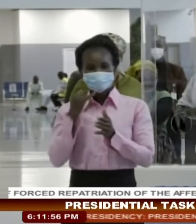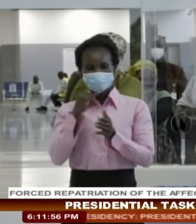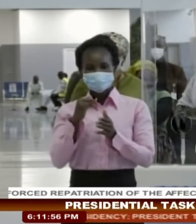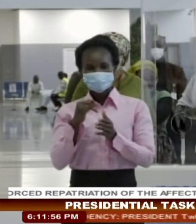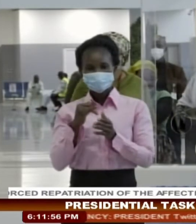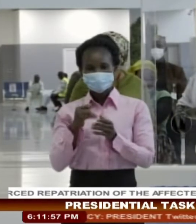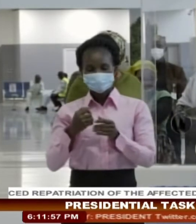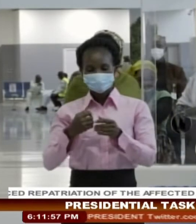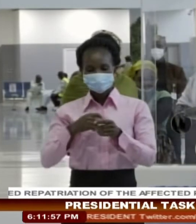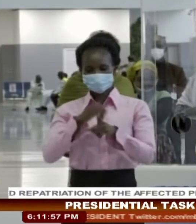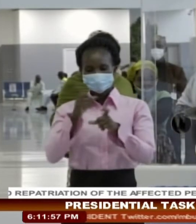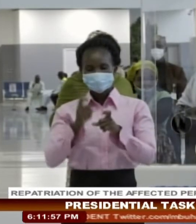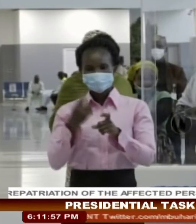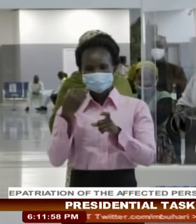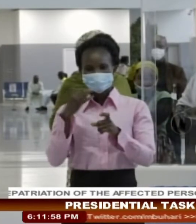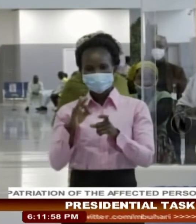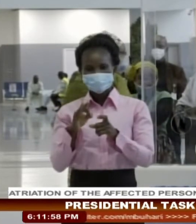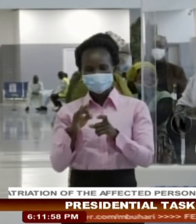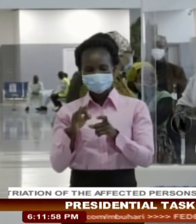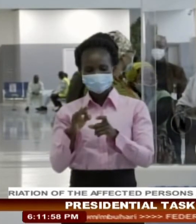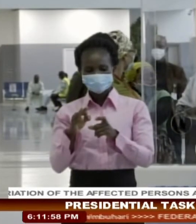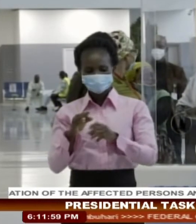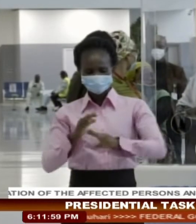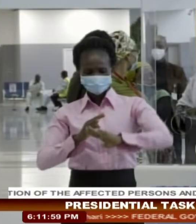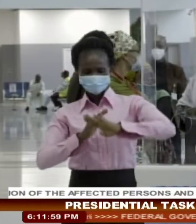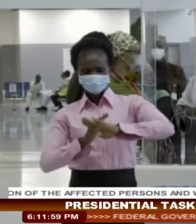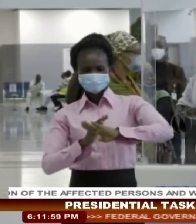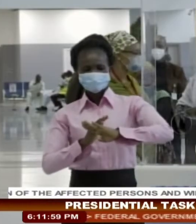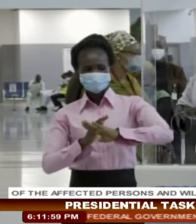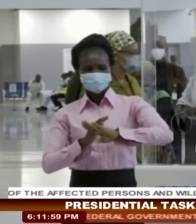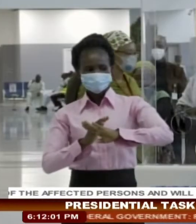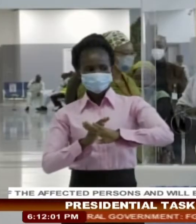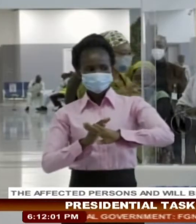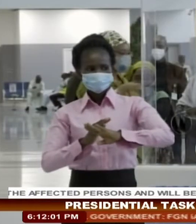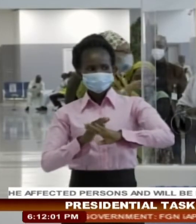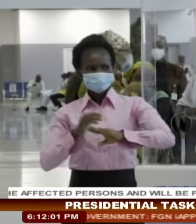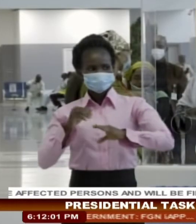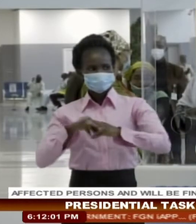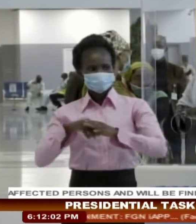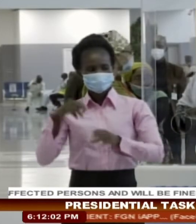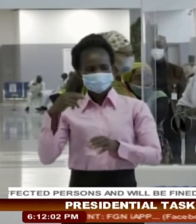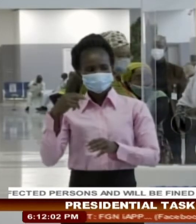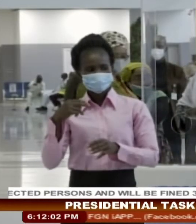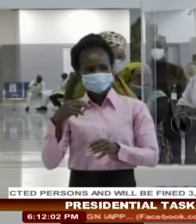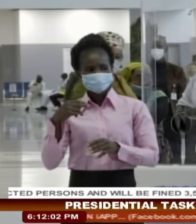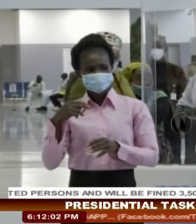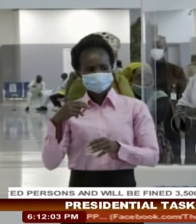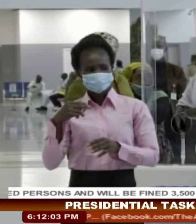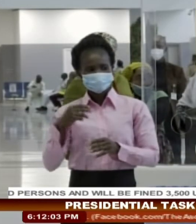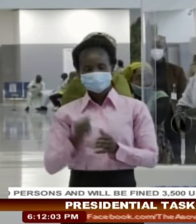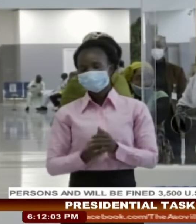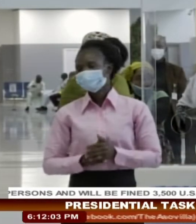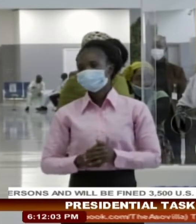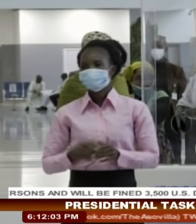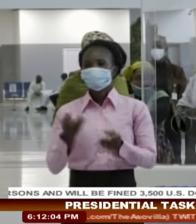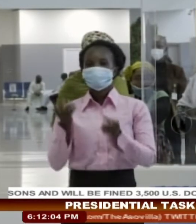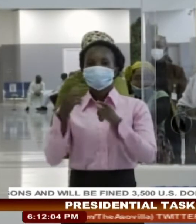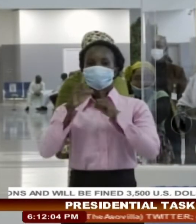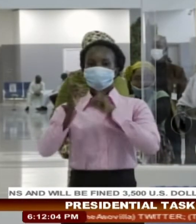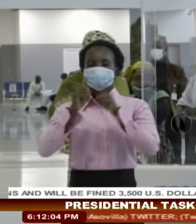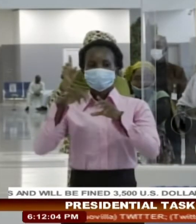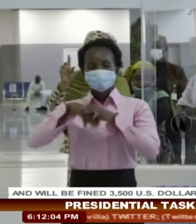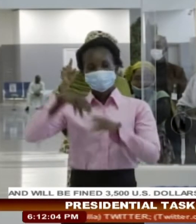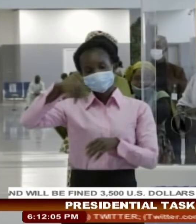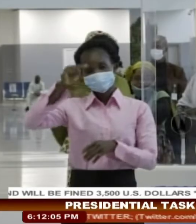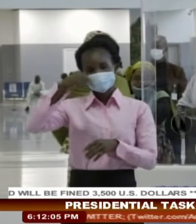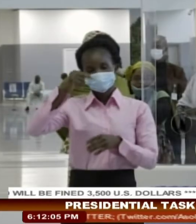the question of the rule of reciprocity. But in Hausa, Minister of Aviation, muna son kai mana ƙarin bayani kan